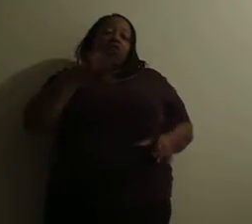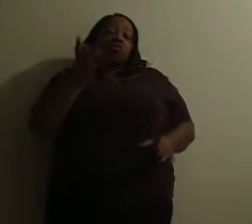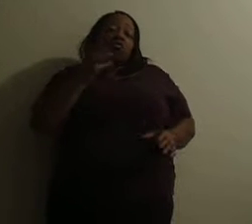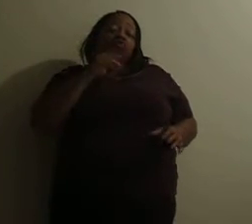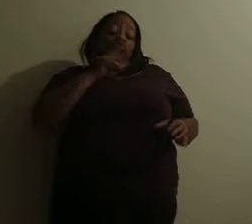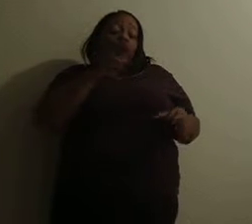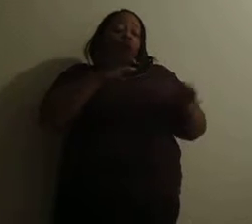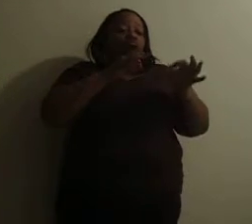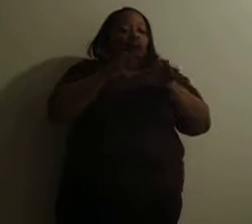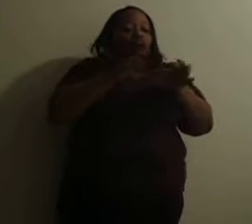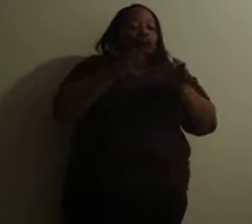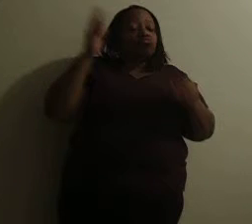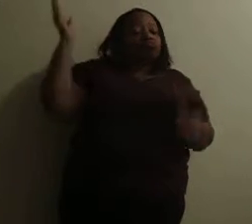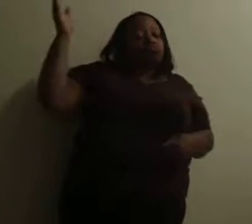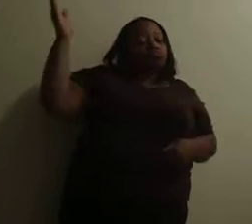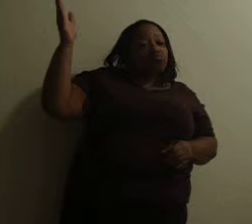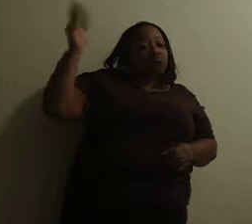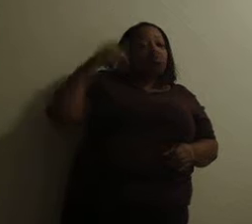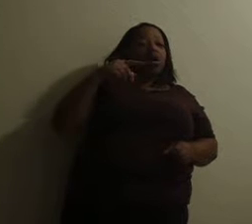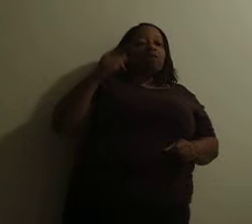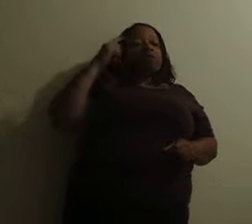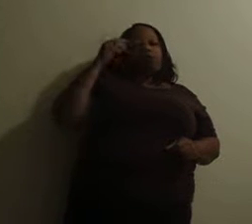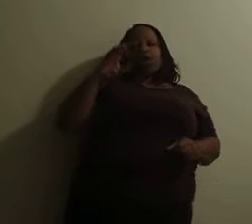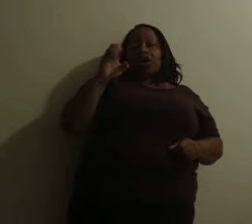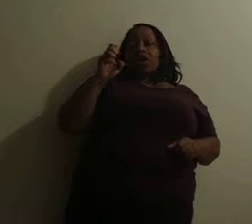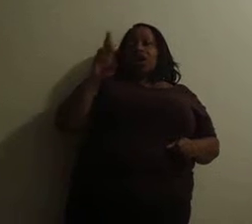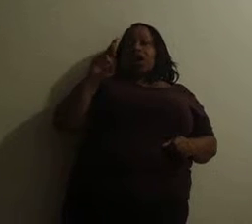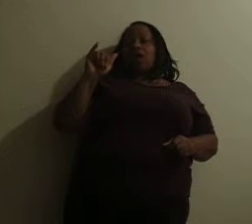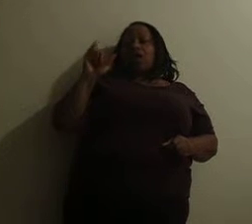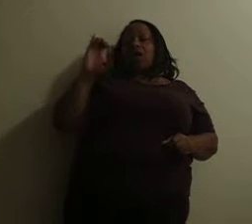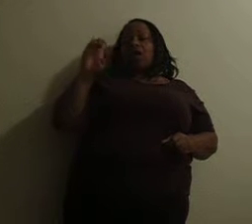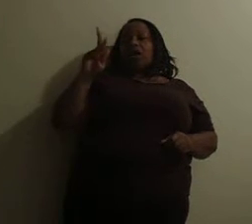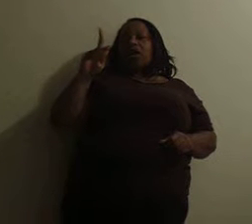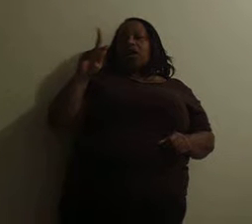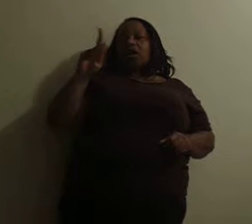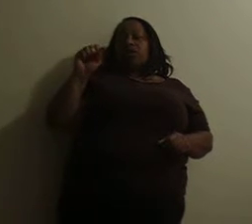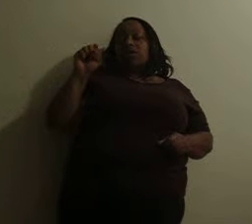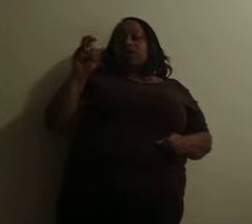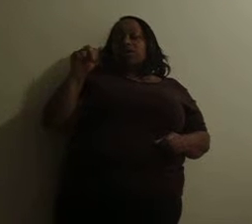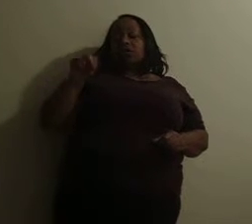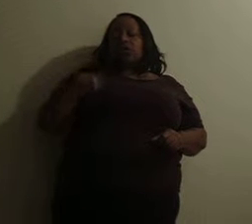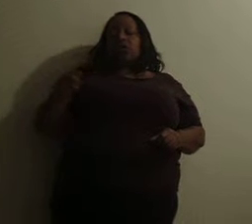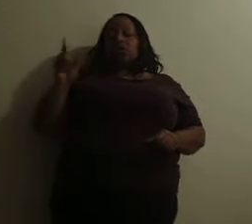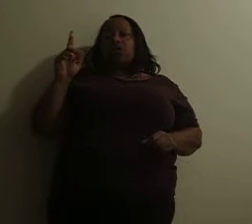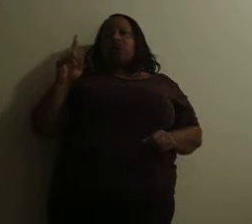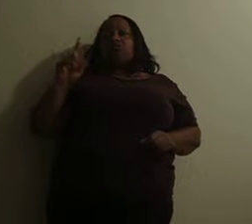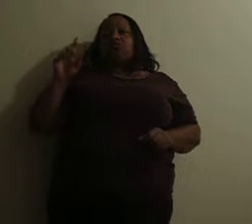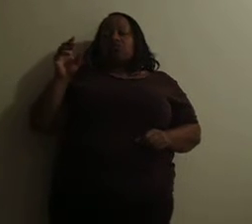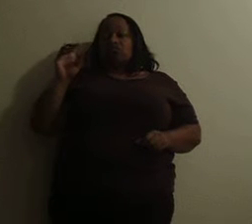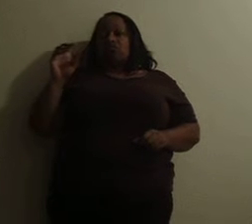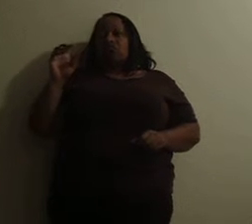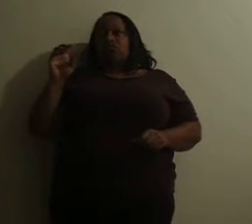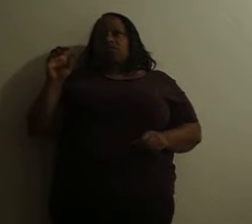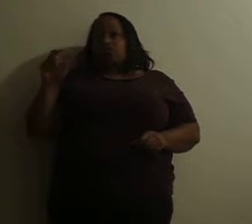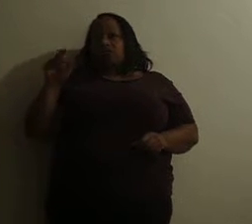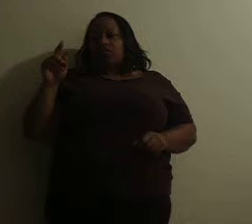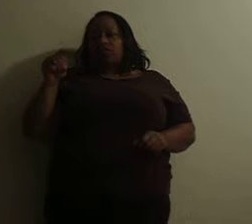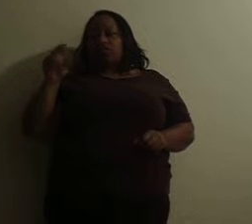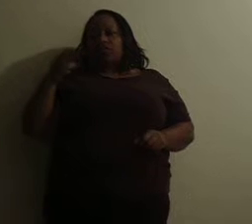it was contained in a 1-hour lecture, and it gave the students some content which they could then apply to their research projects.